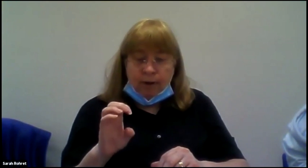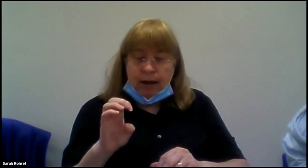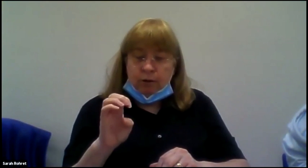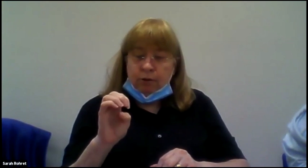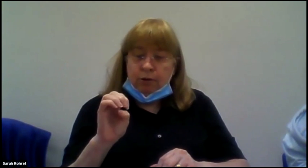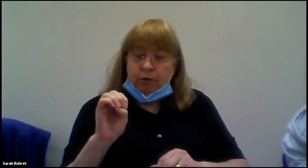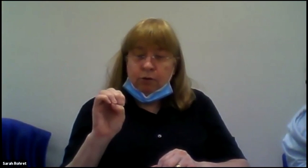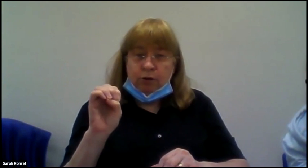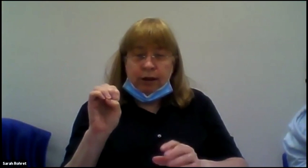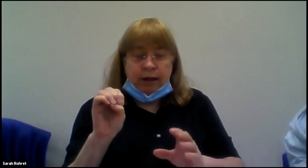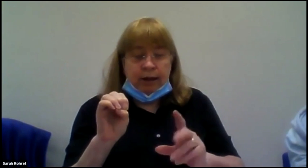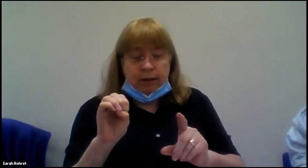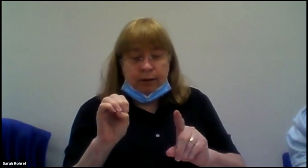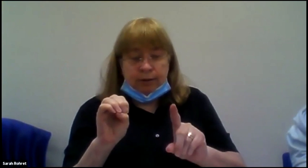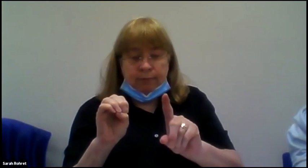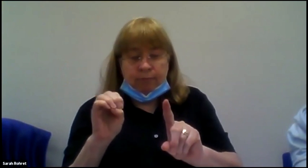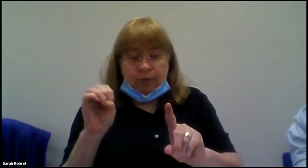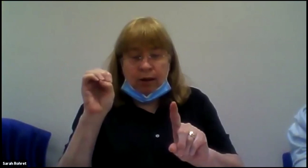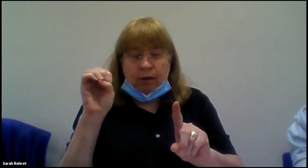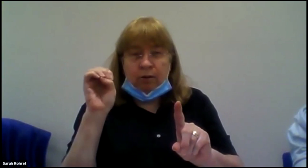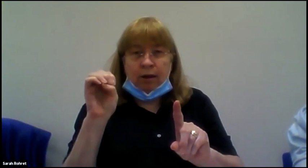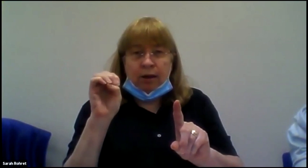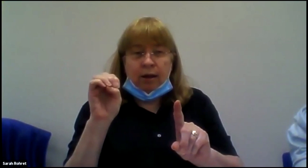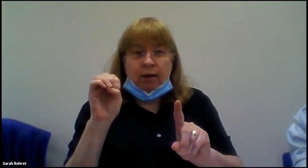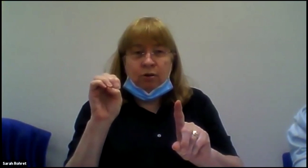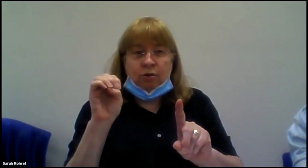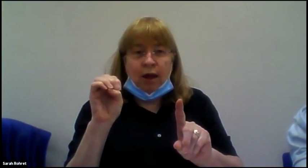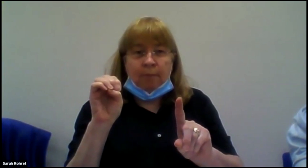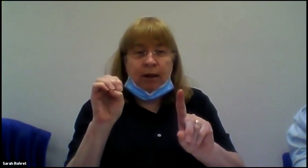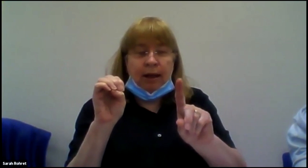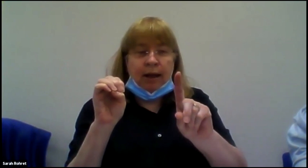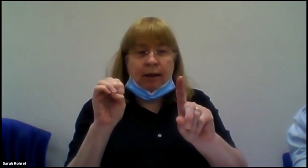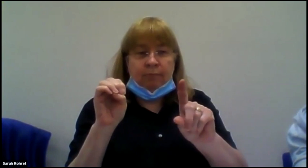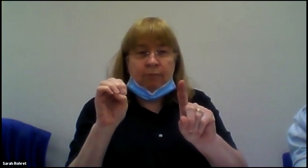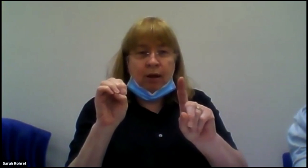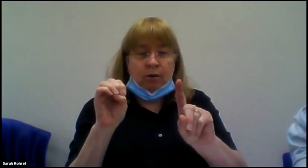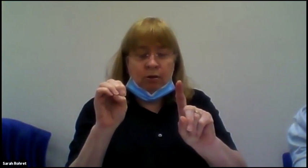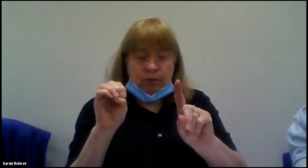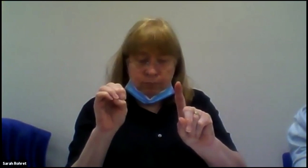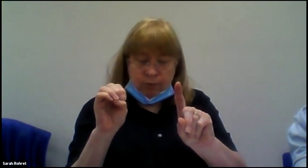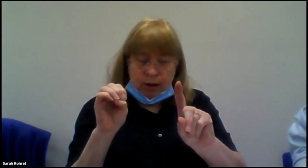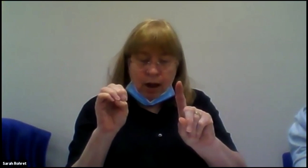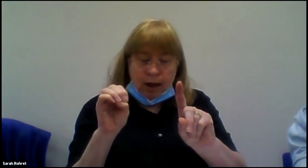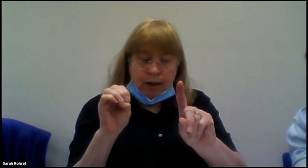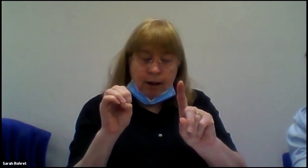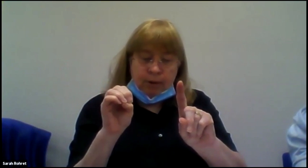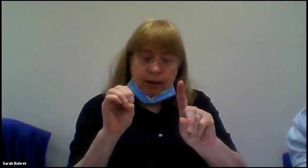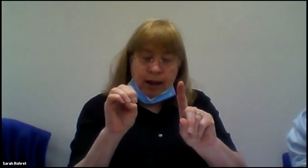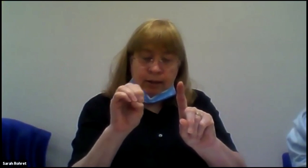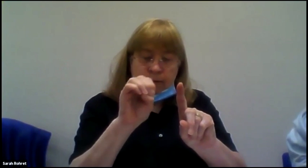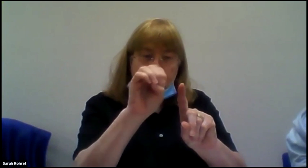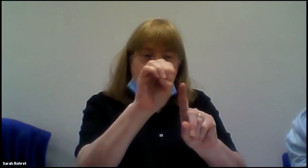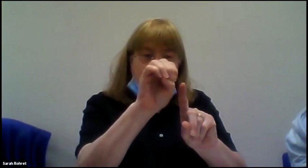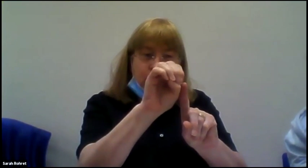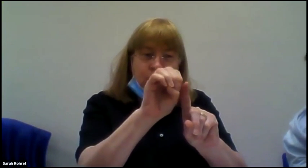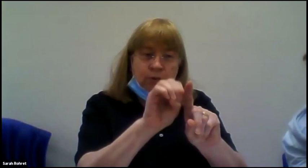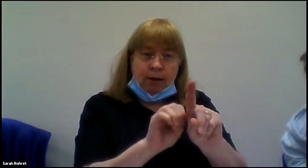Elevator would be your E. Now the E is your dominant hand, and your non-dominant has the one that just goes up and